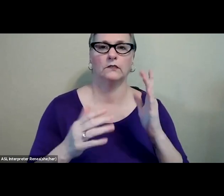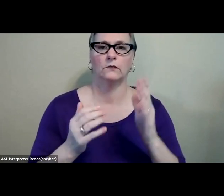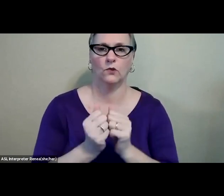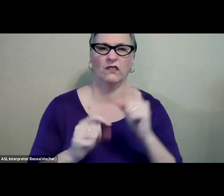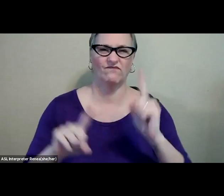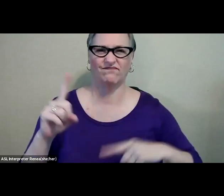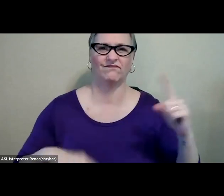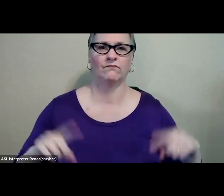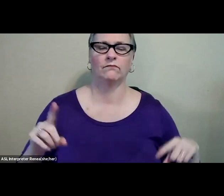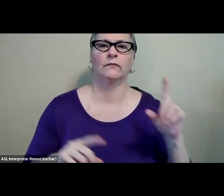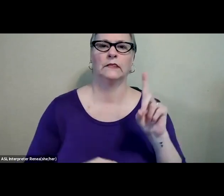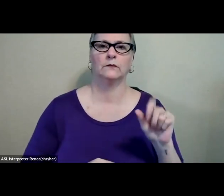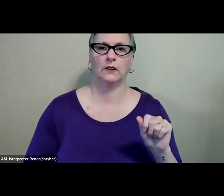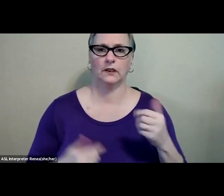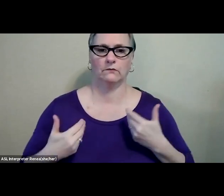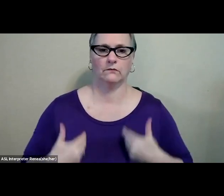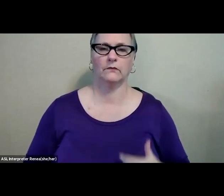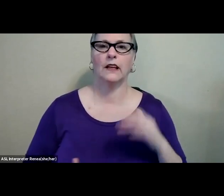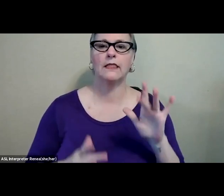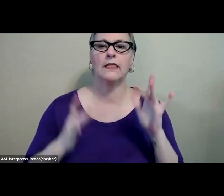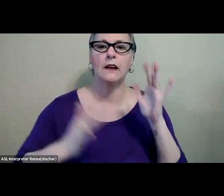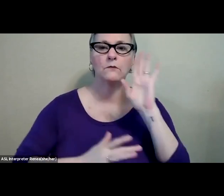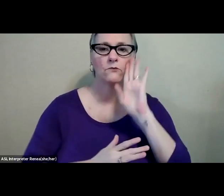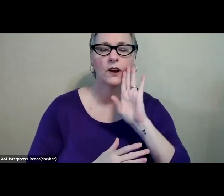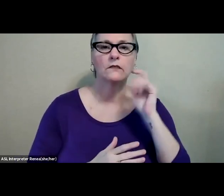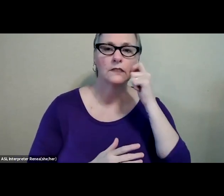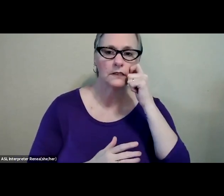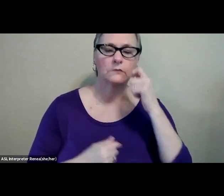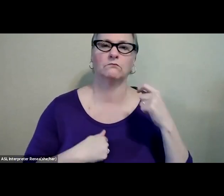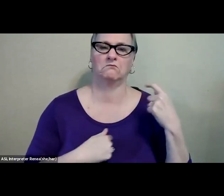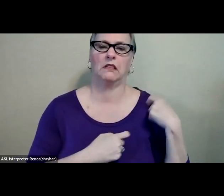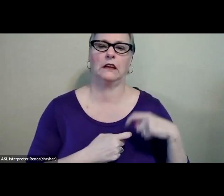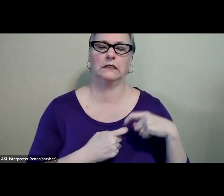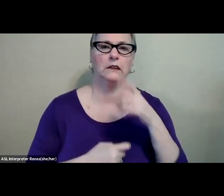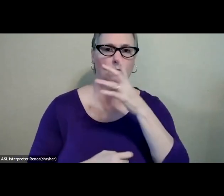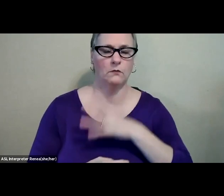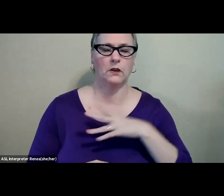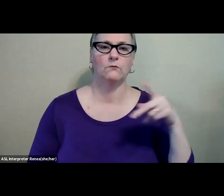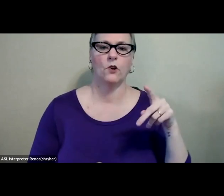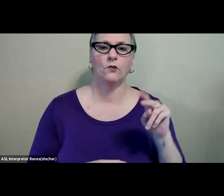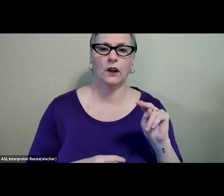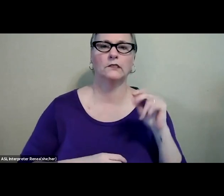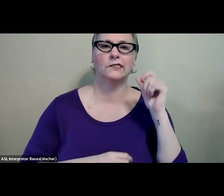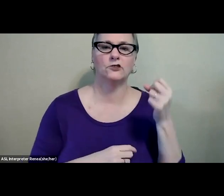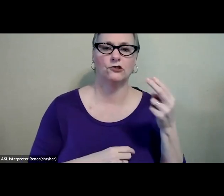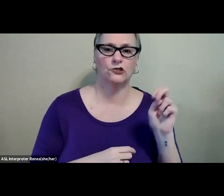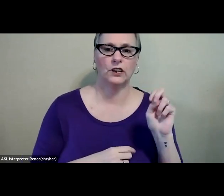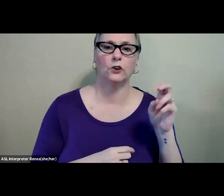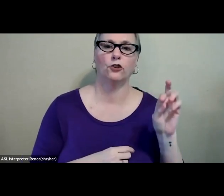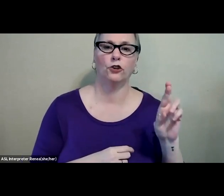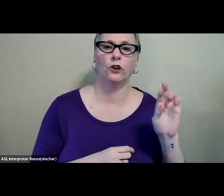i have light brown skin and i'm a latina woman my pronouns are she her ella